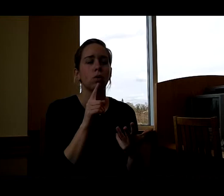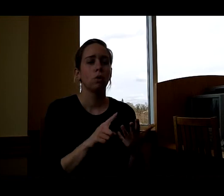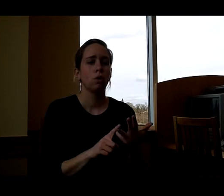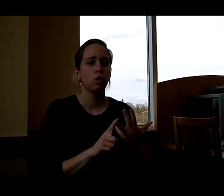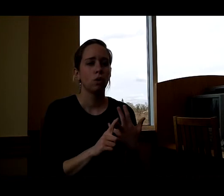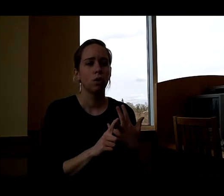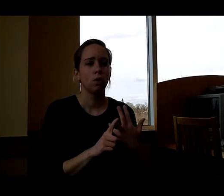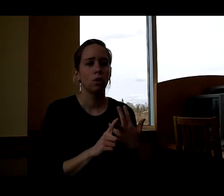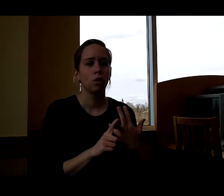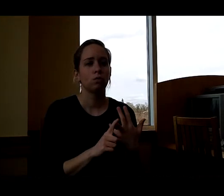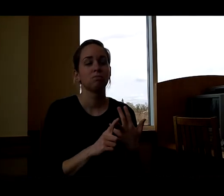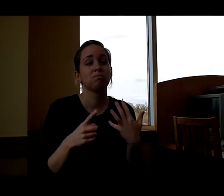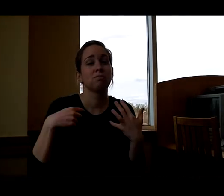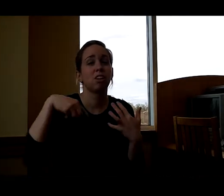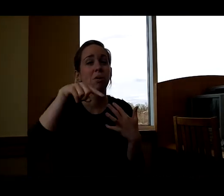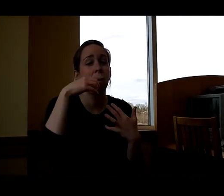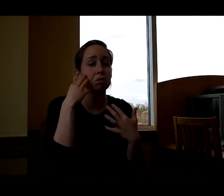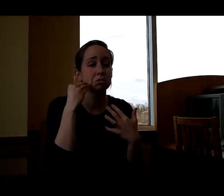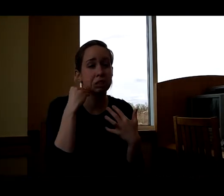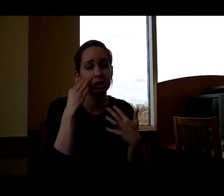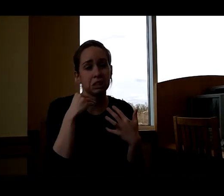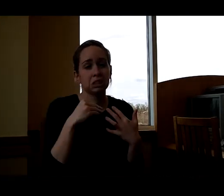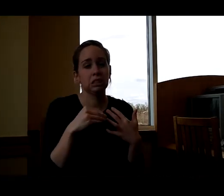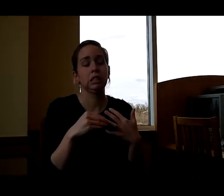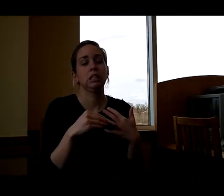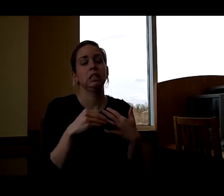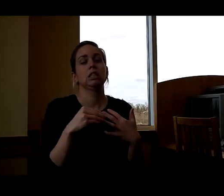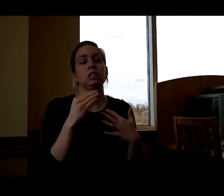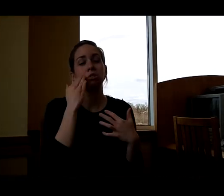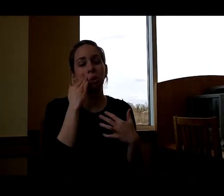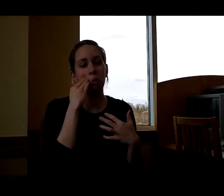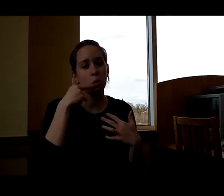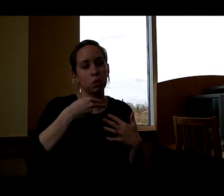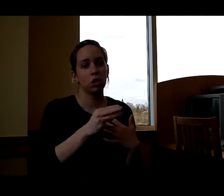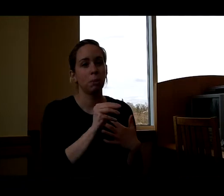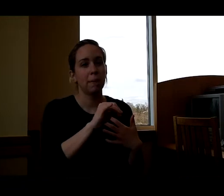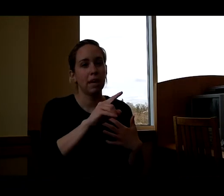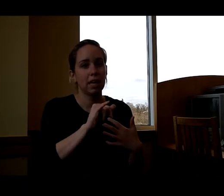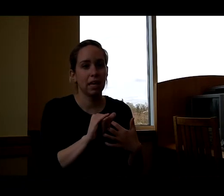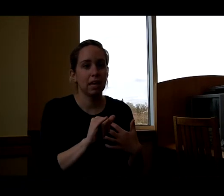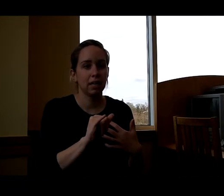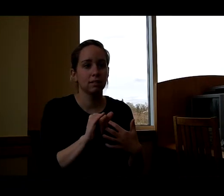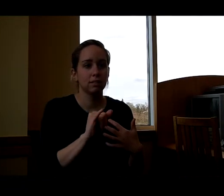Term you're all familiar with, you've heard several times, I'm sure. Humidity. Very simply put,